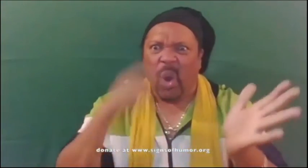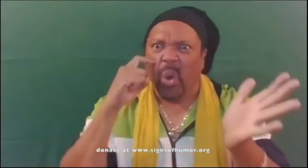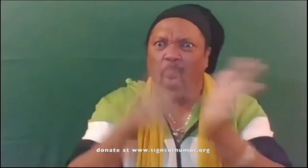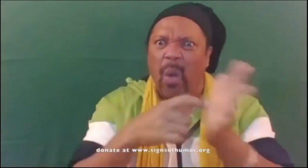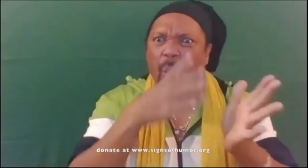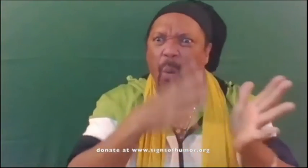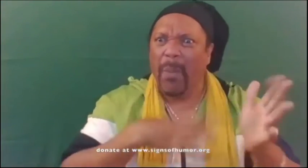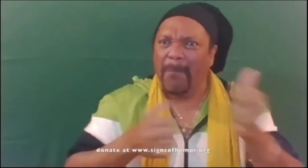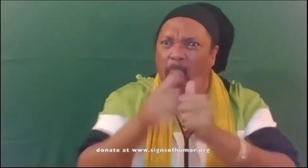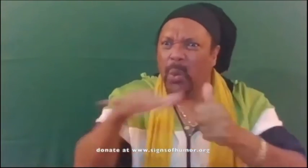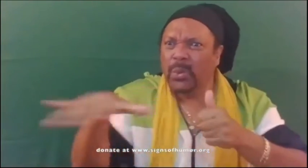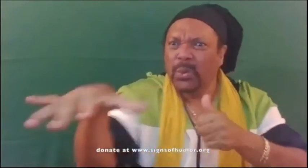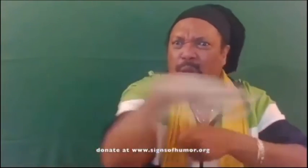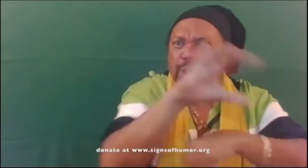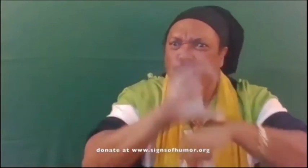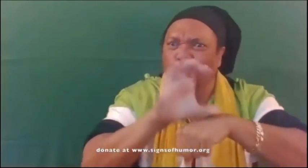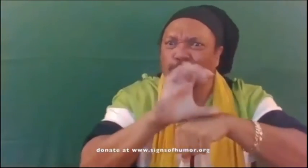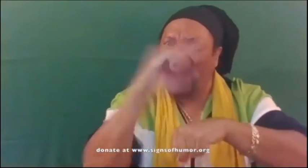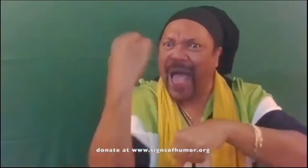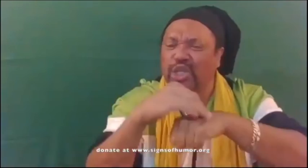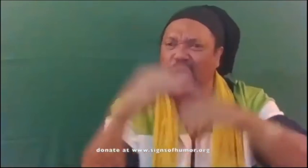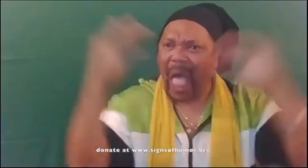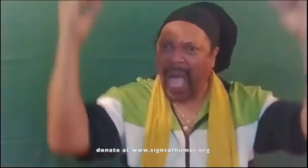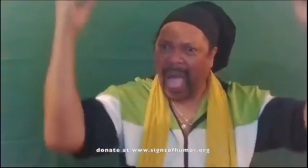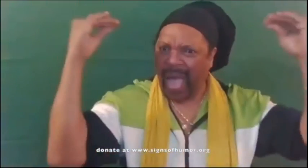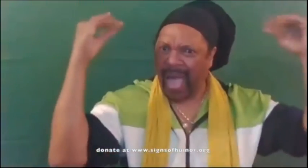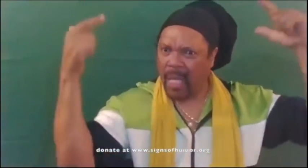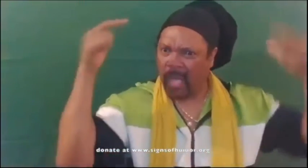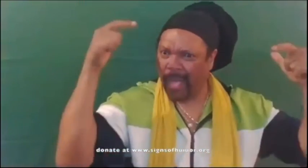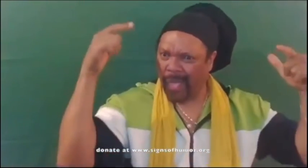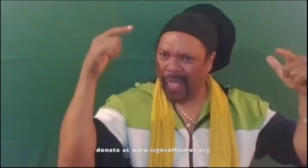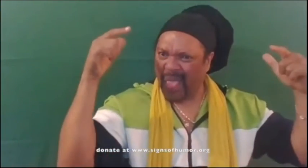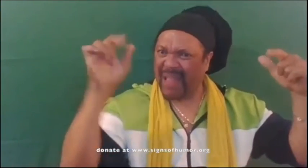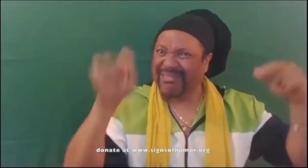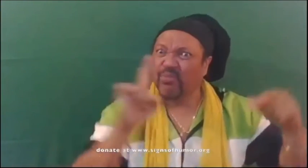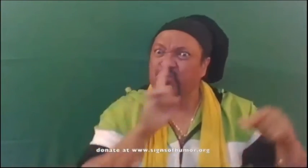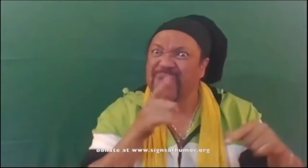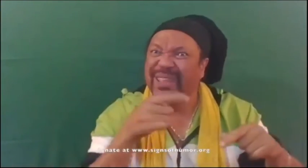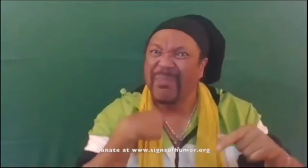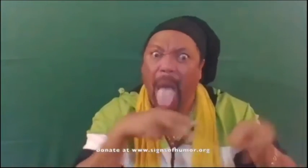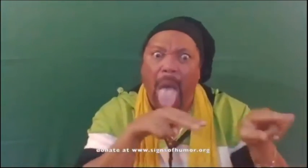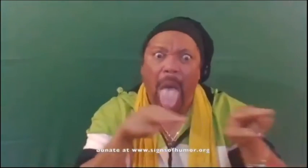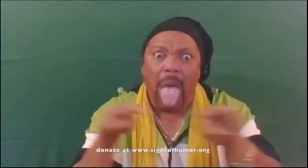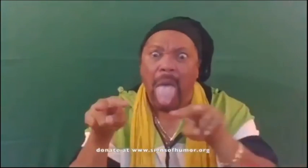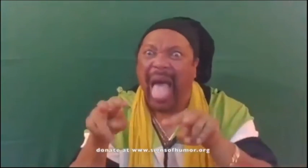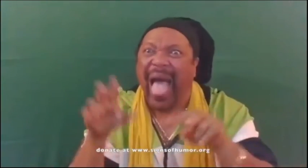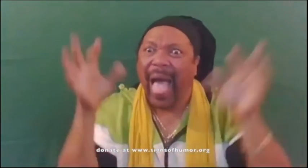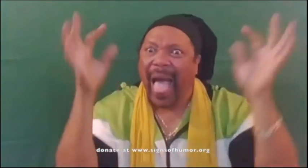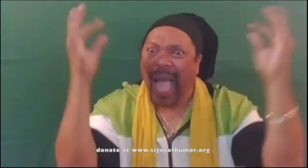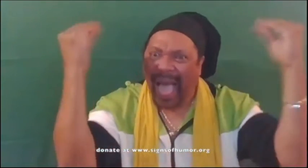side to side. I can't believe it. People all over the church, right? They all got hats. You know, the ladies in the church got their hats tilted